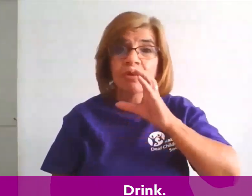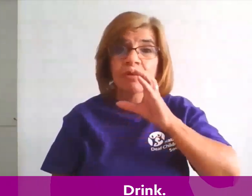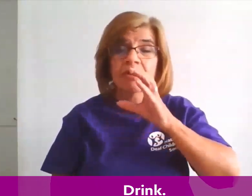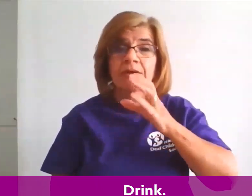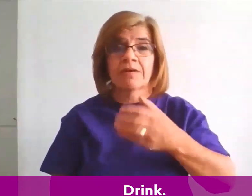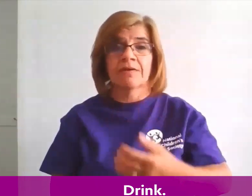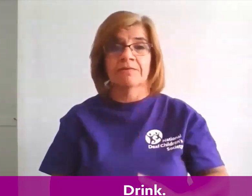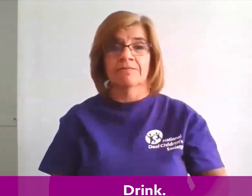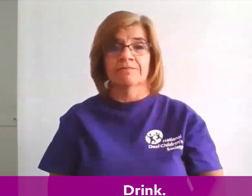Drink.